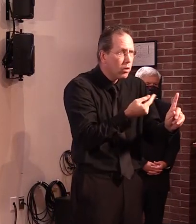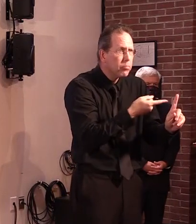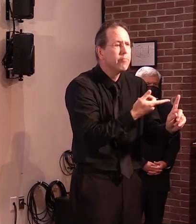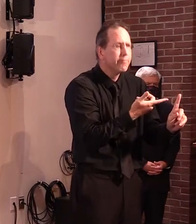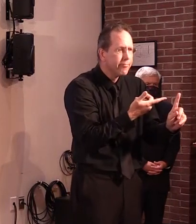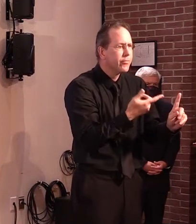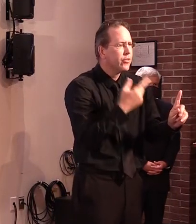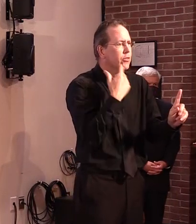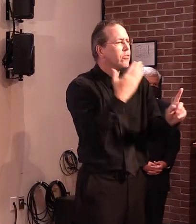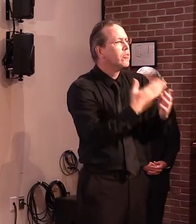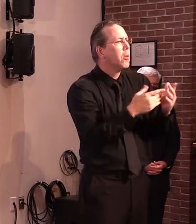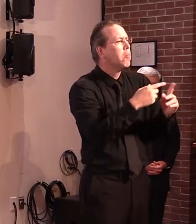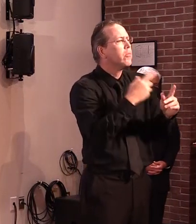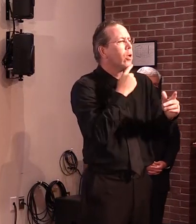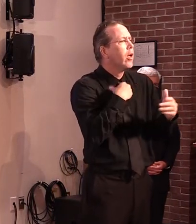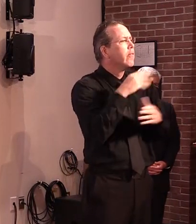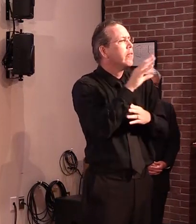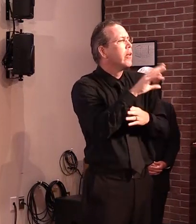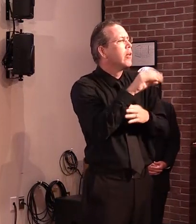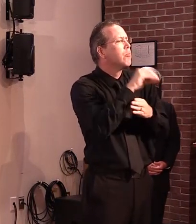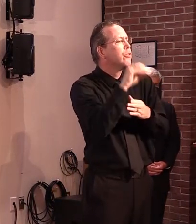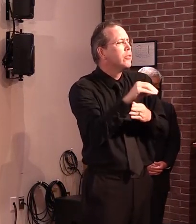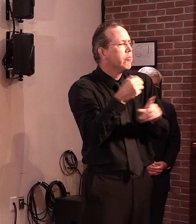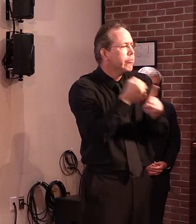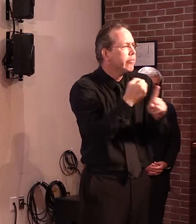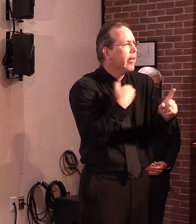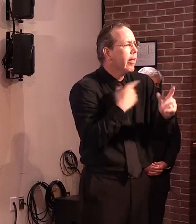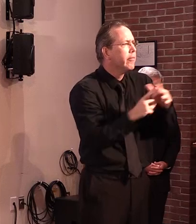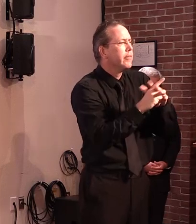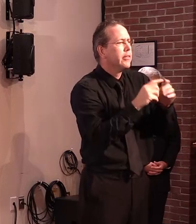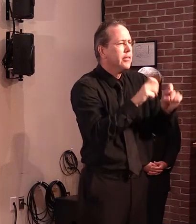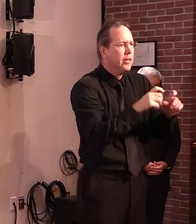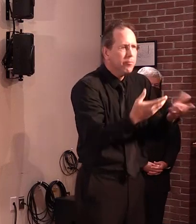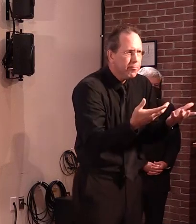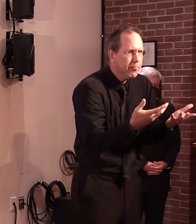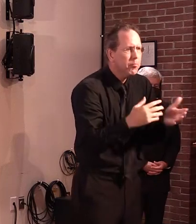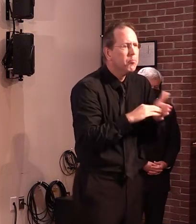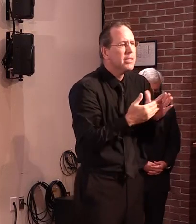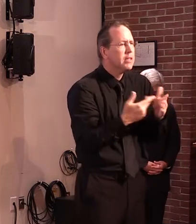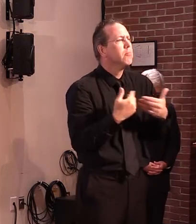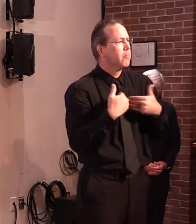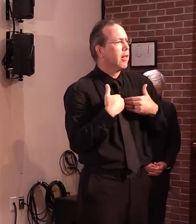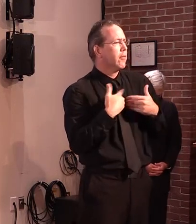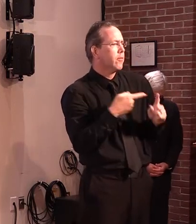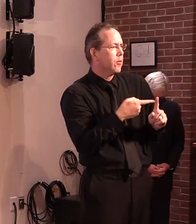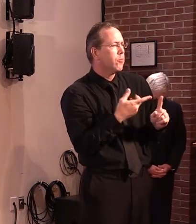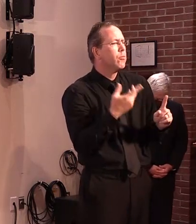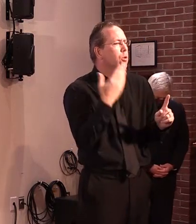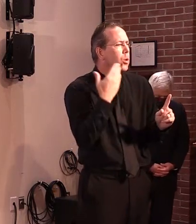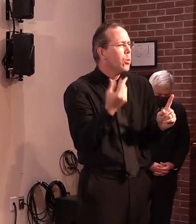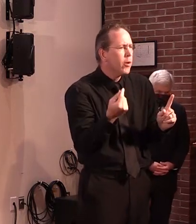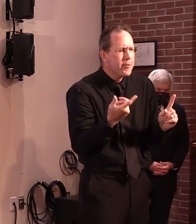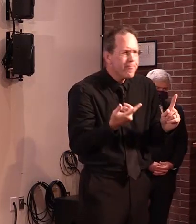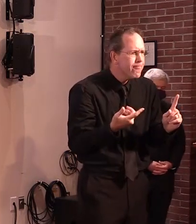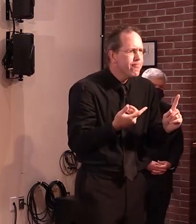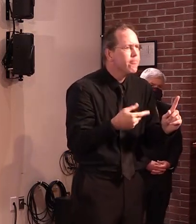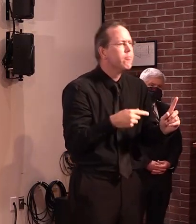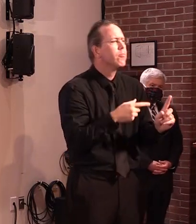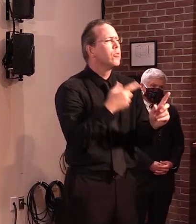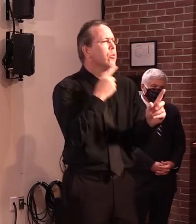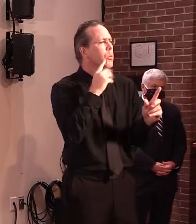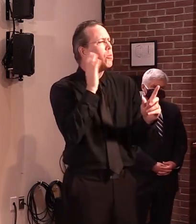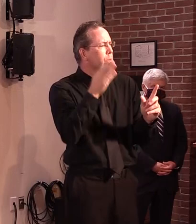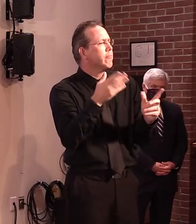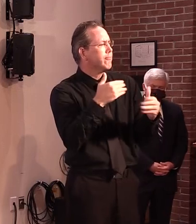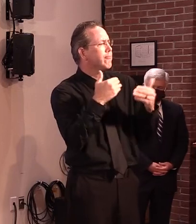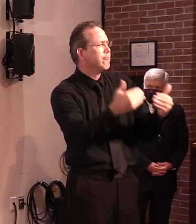sensitivity, but if you do it enough, then you have a degree of certitude that you are going to ultimately pick